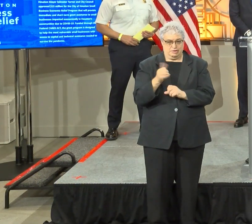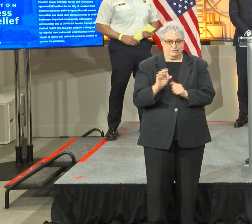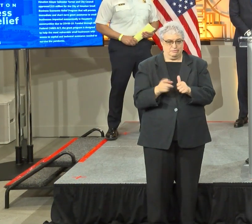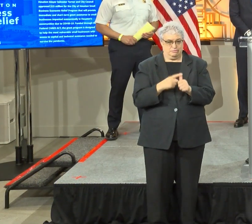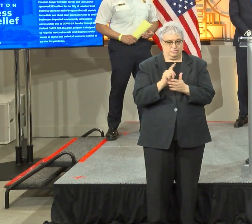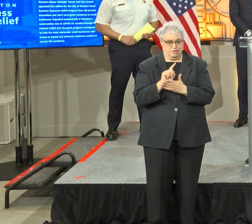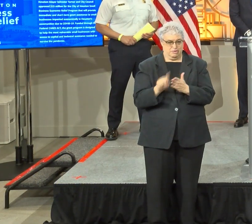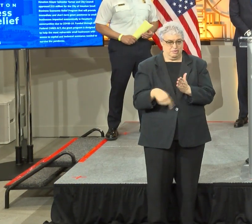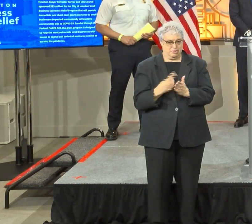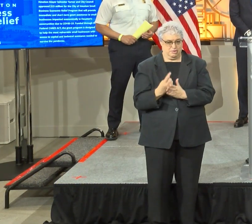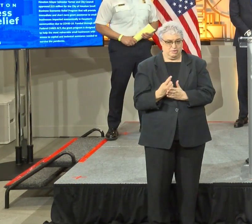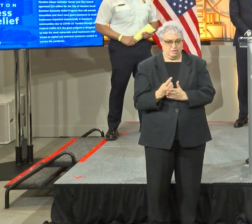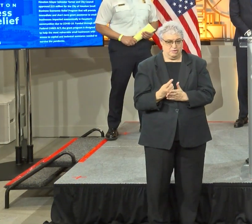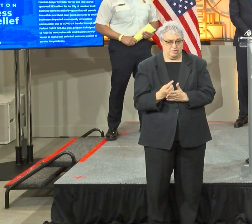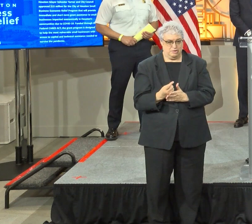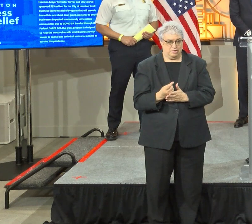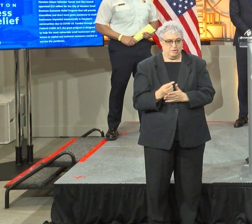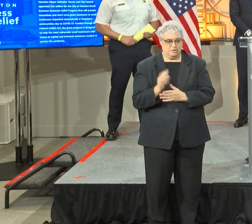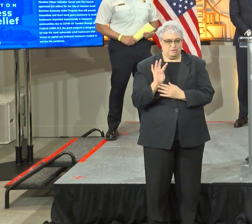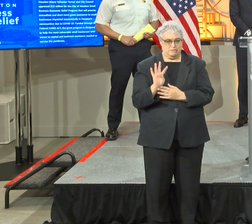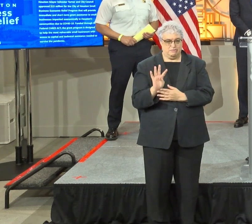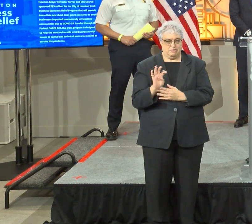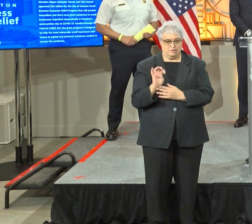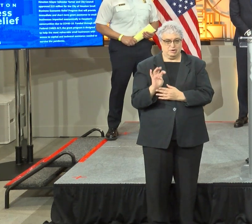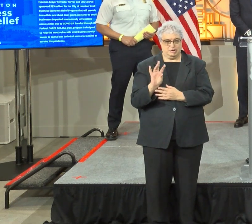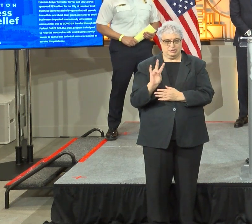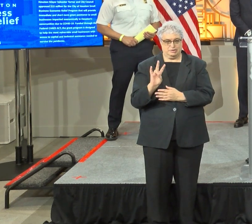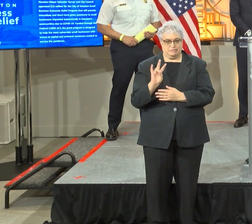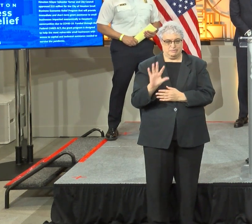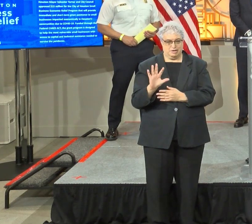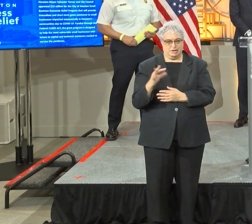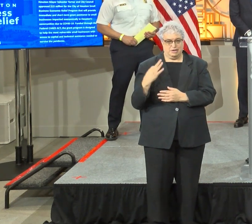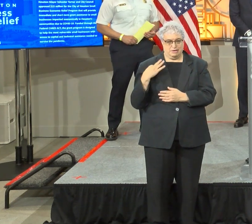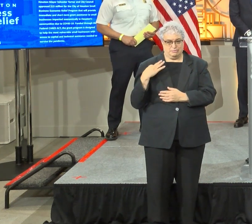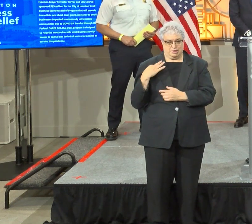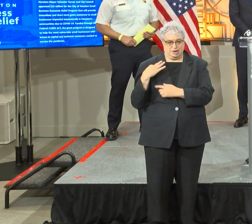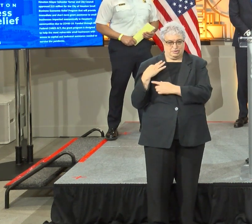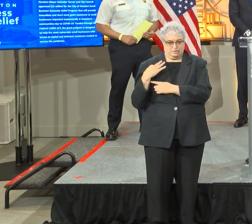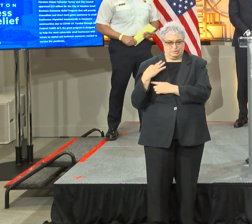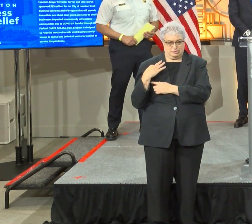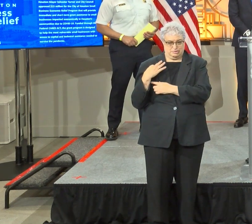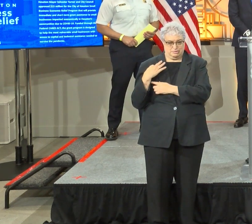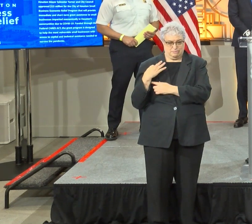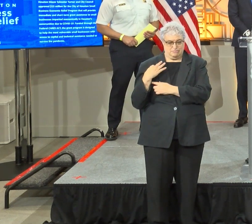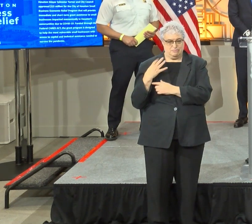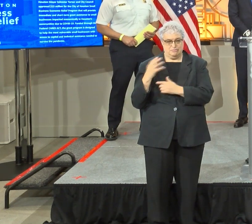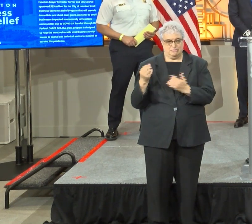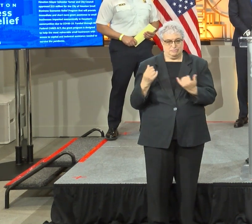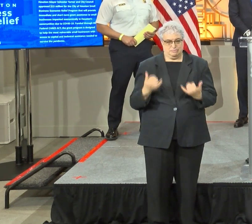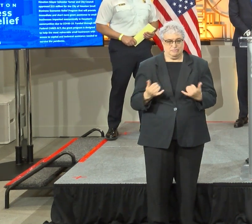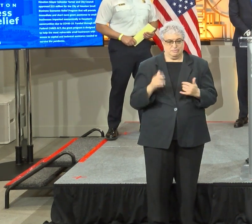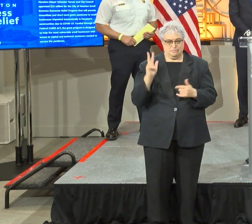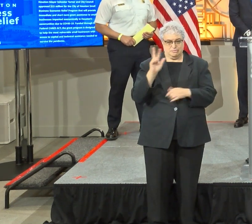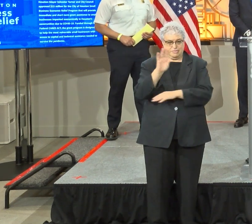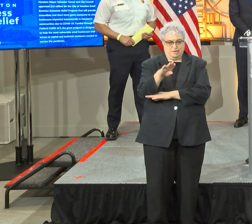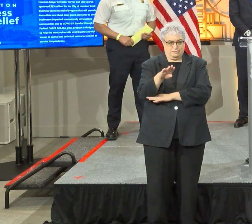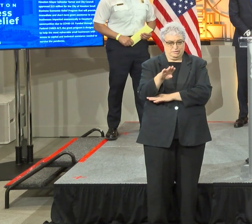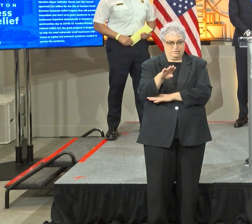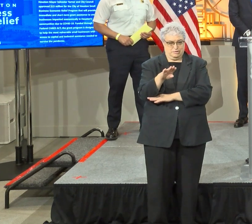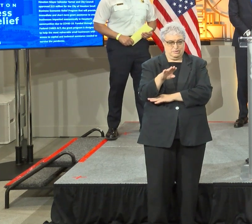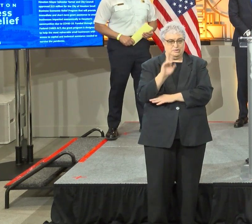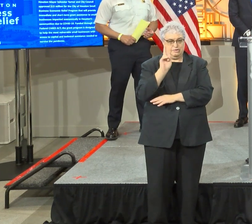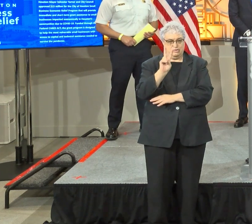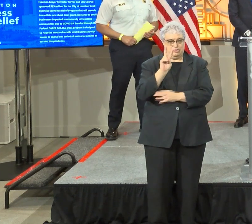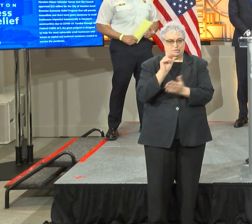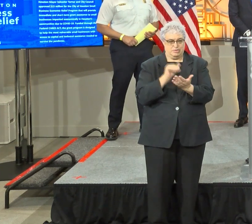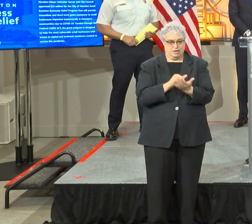hour, there were 475 applications submitted. And as of 3 p.m. today,